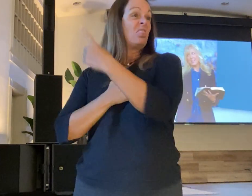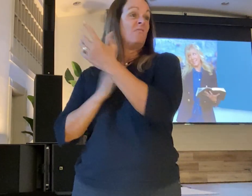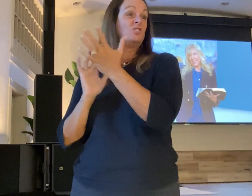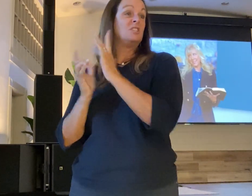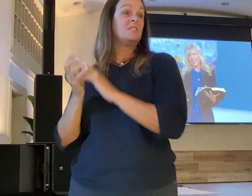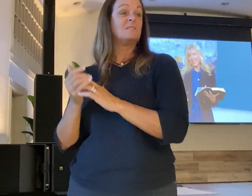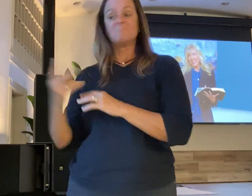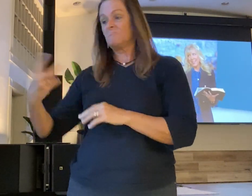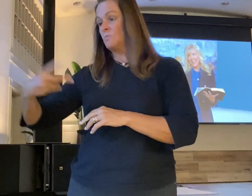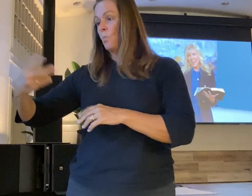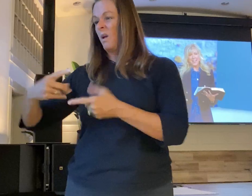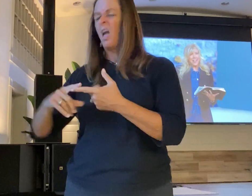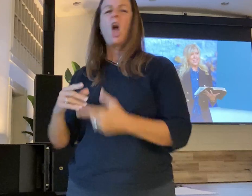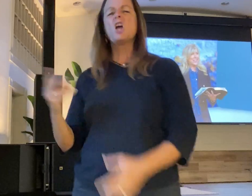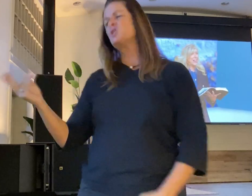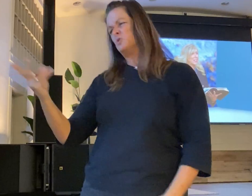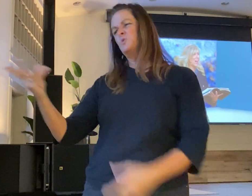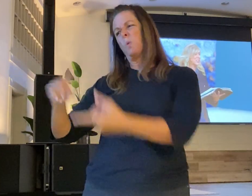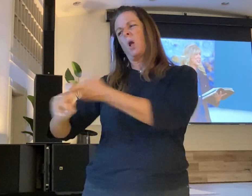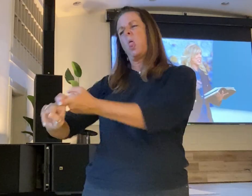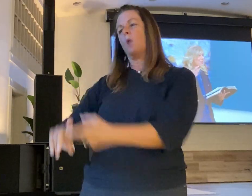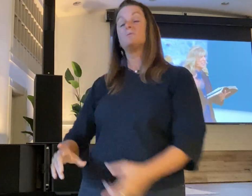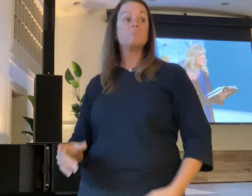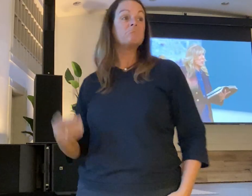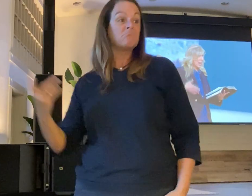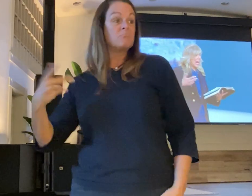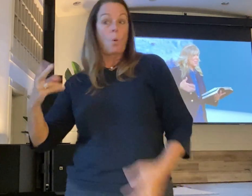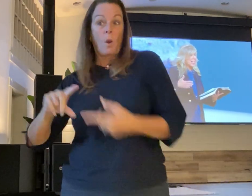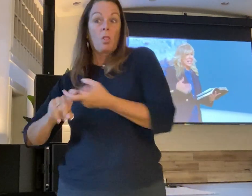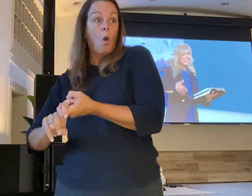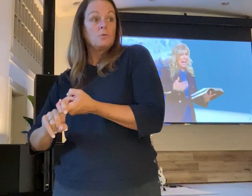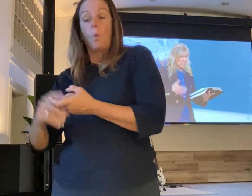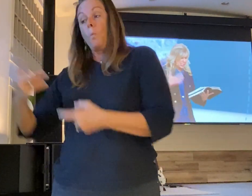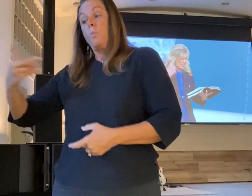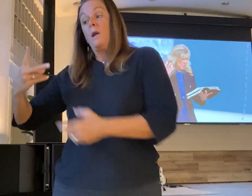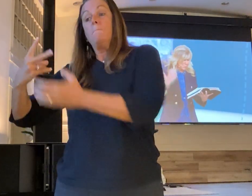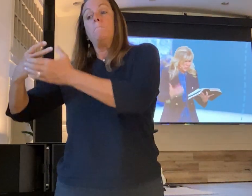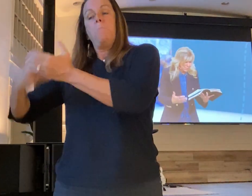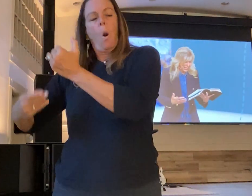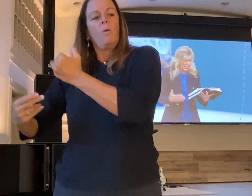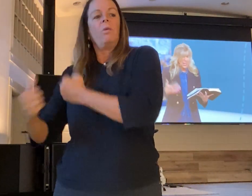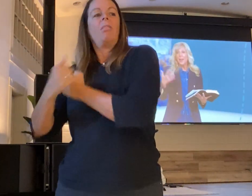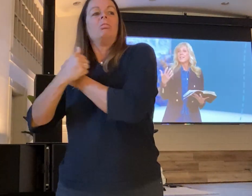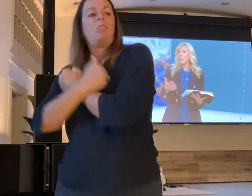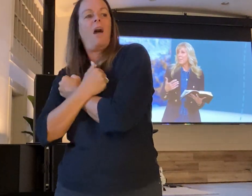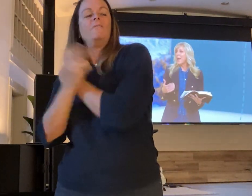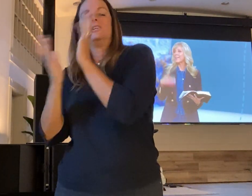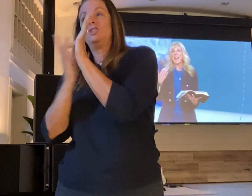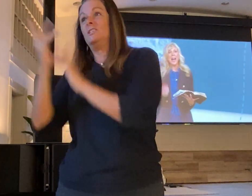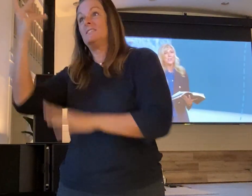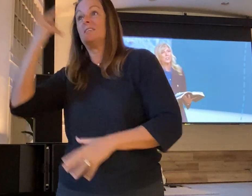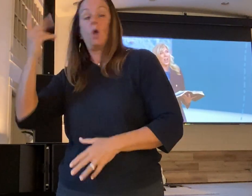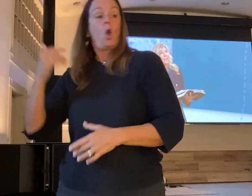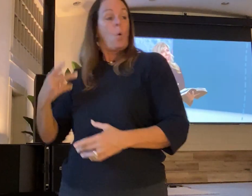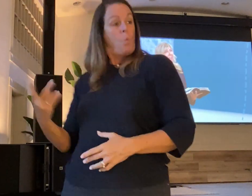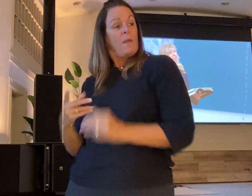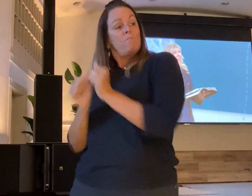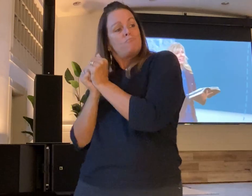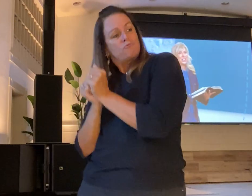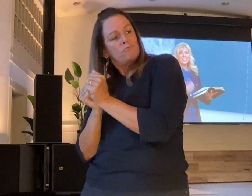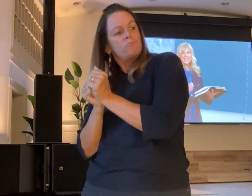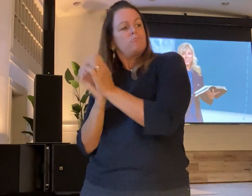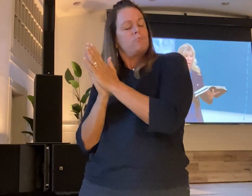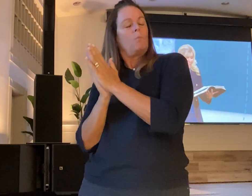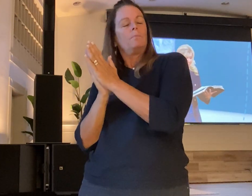be done at a distance. And this kind of love isn't just a feeling we have. It's actually this commitment that we make. The kind of